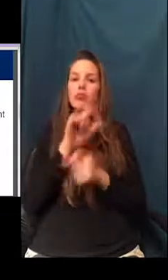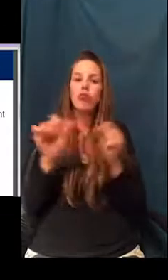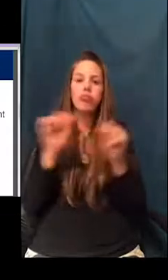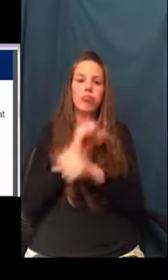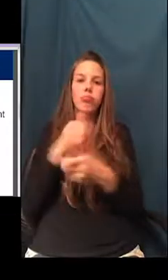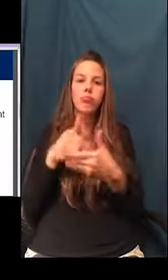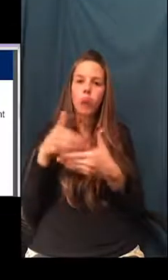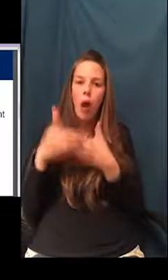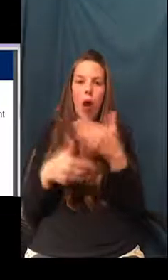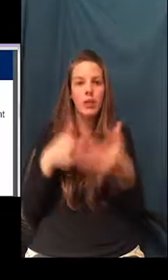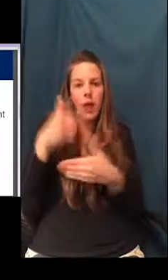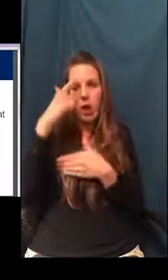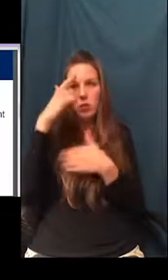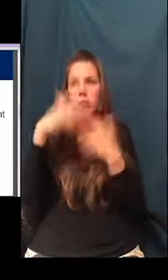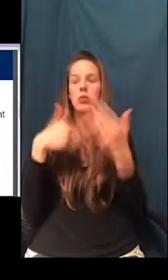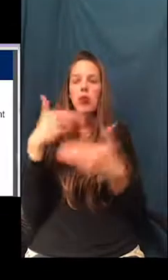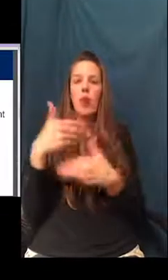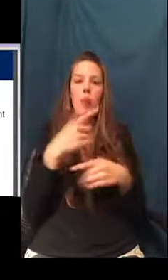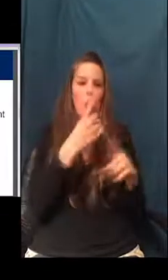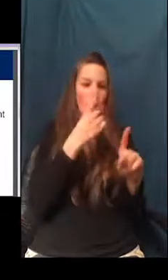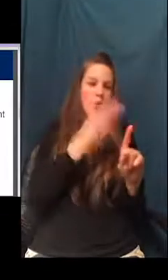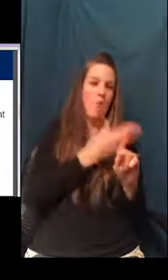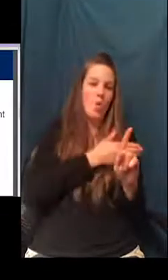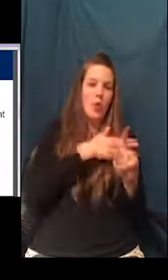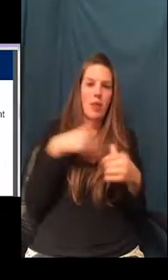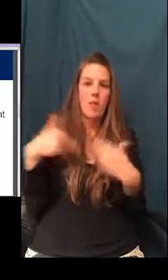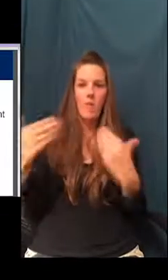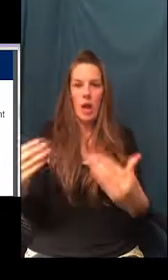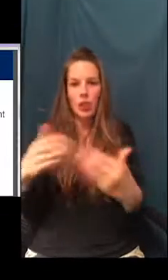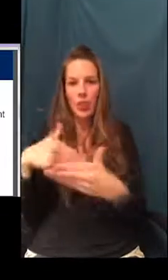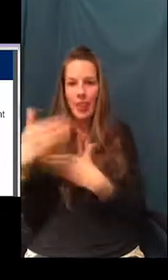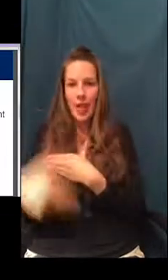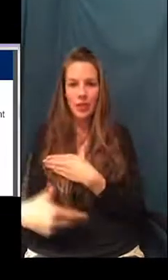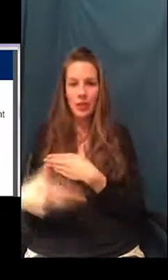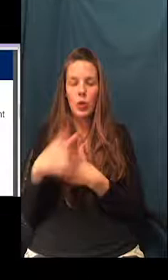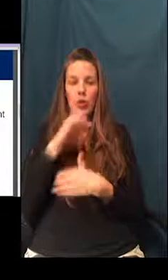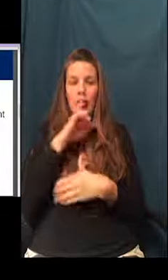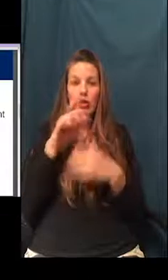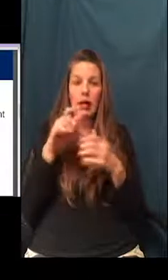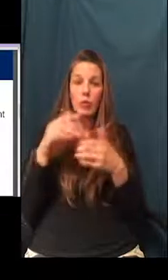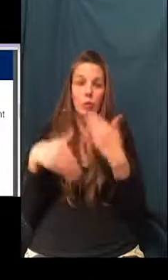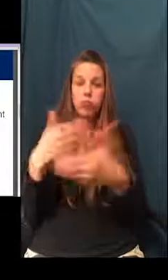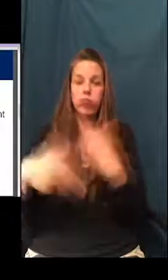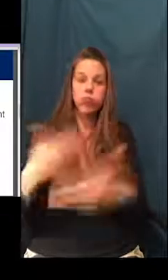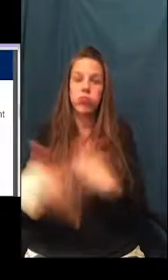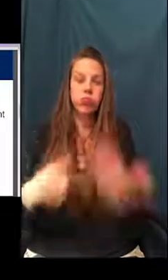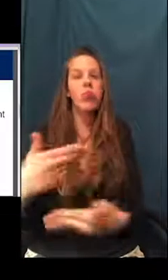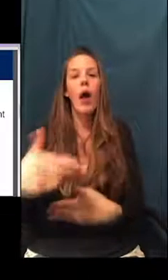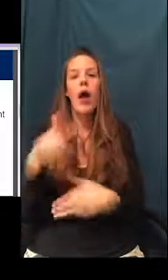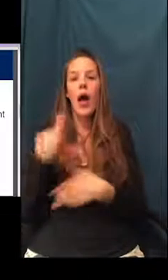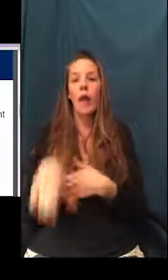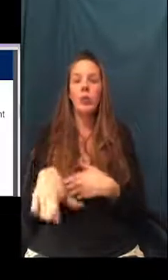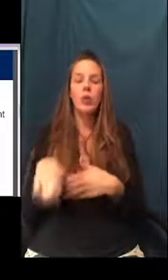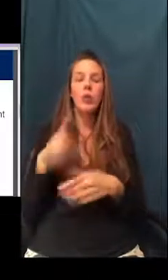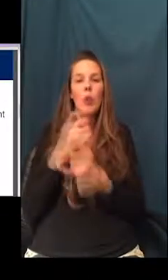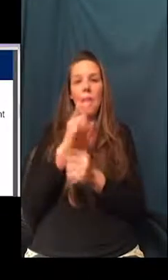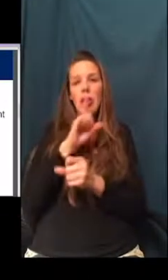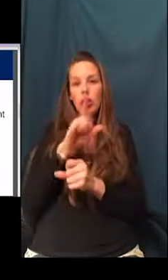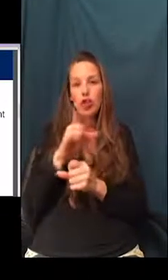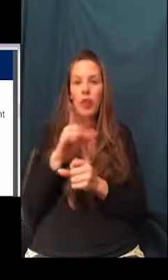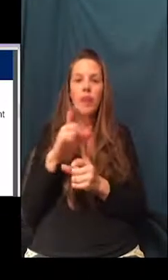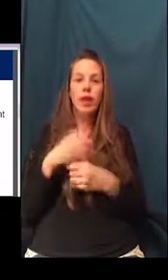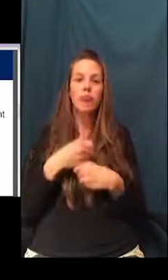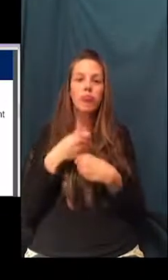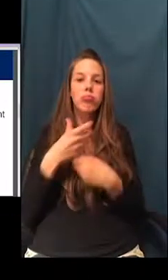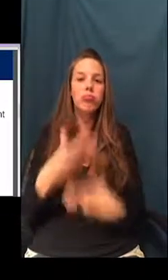process the one incident before they move on to the next thing. They just have to keep going and going. So making sure that they're talking